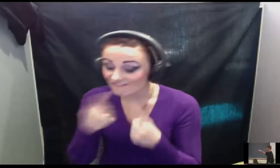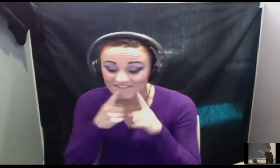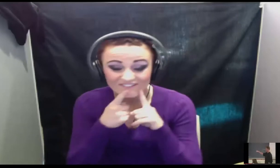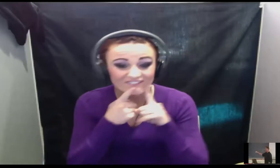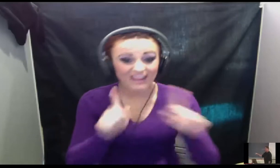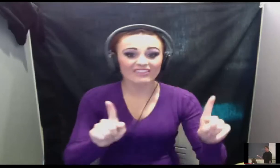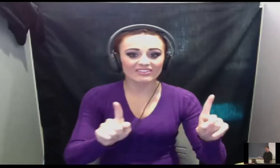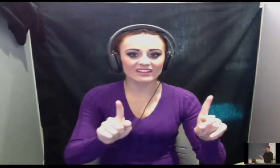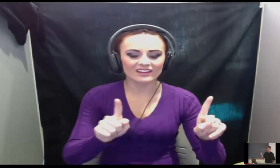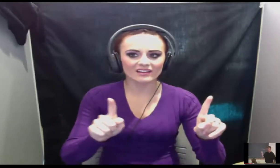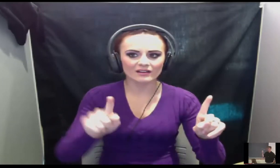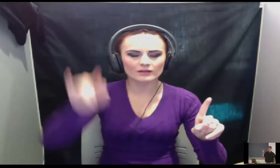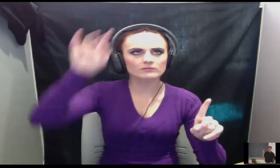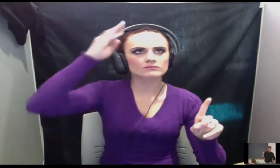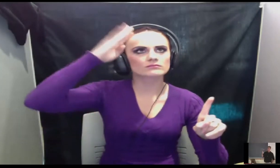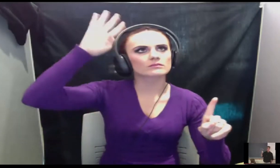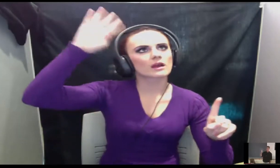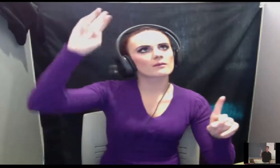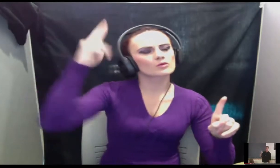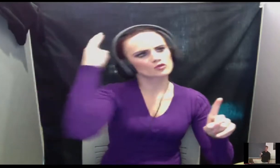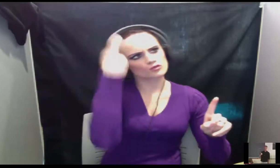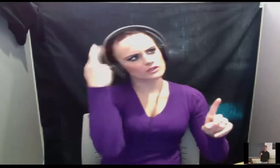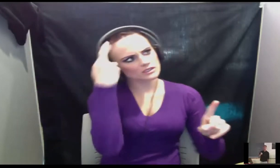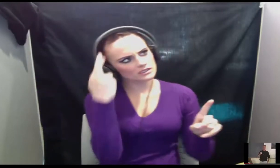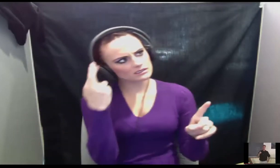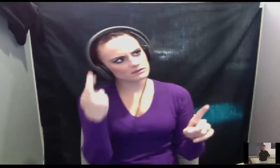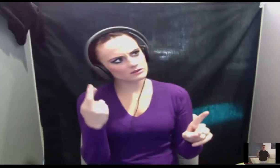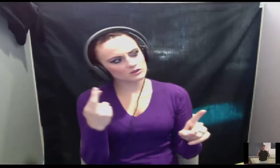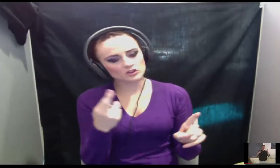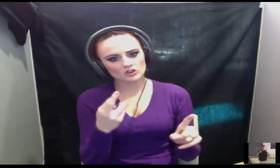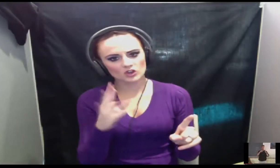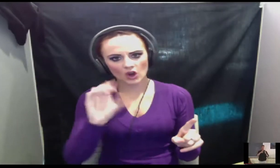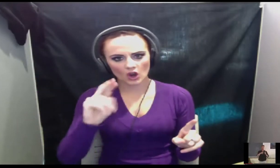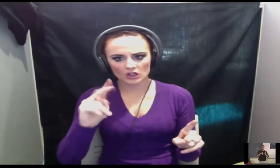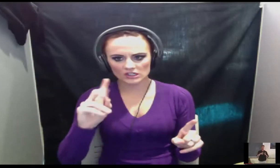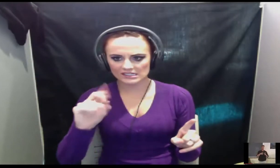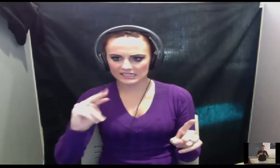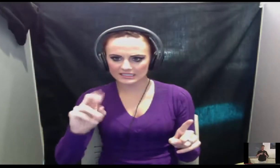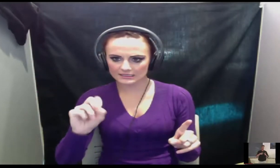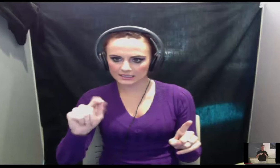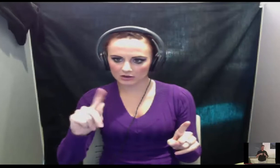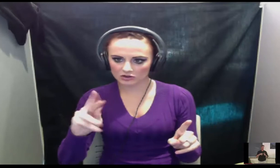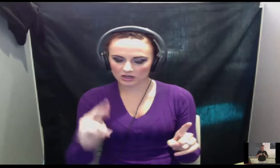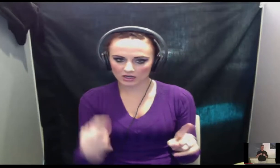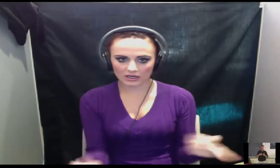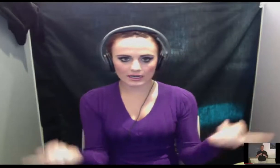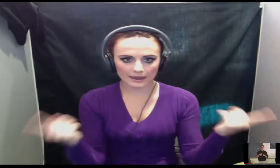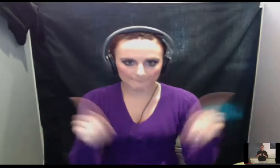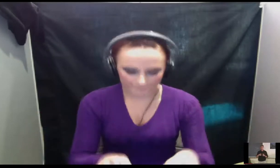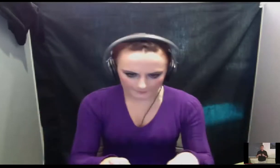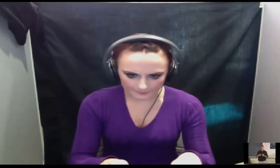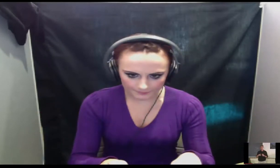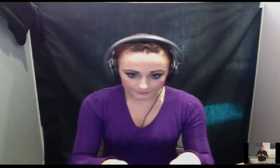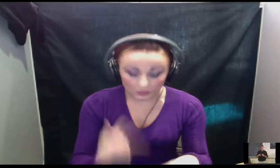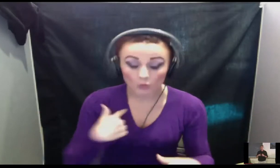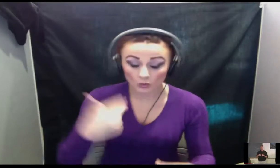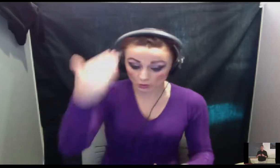condensation takes place. Now, we know that condensation is water collecting on the outside of a cup. What I want to know is why.